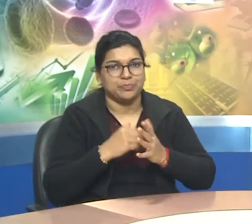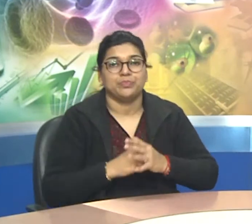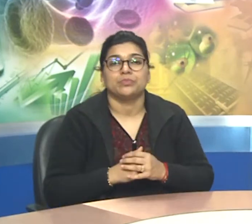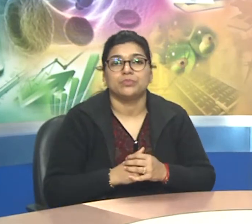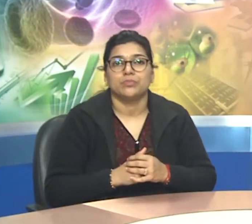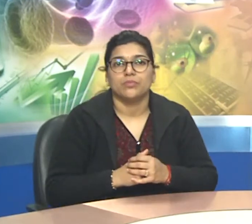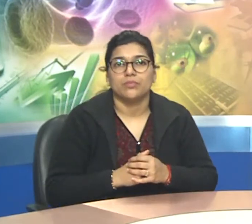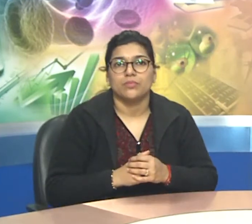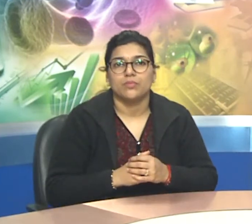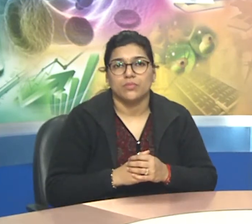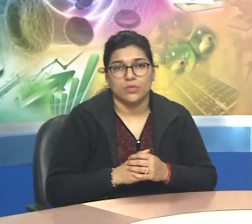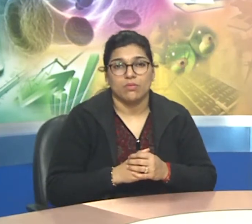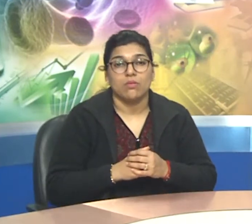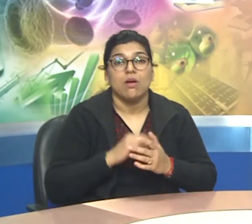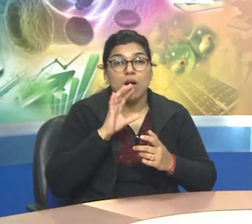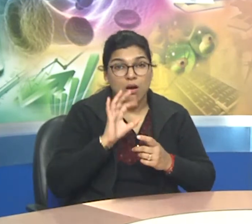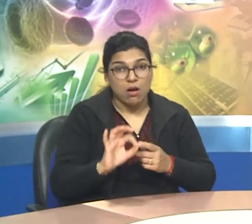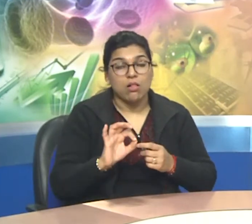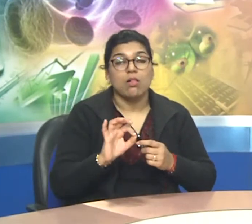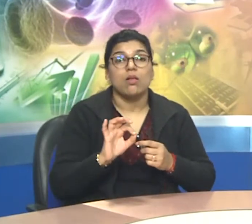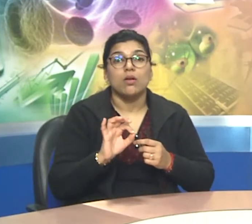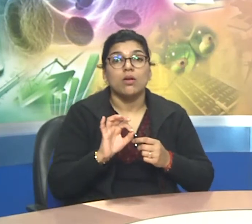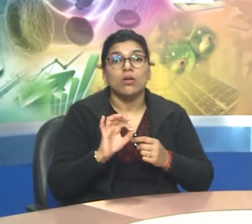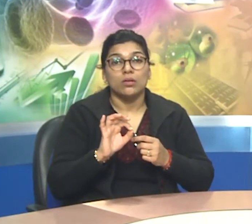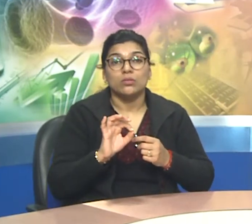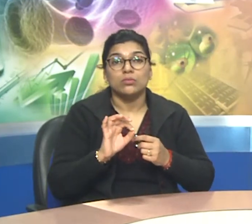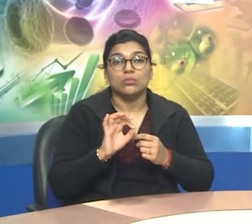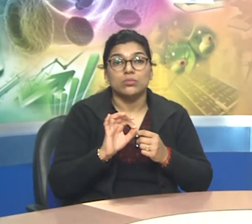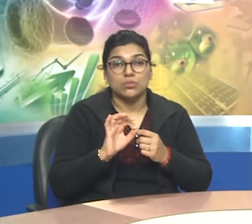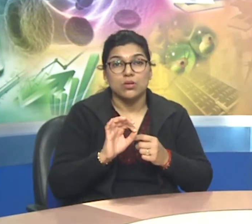we all must be mindful about the